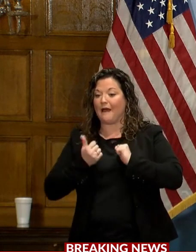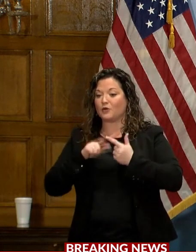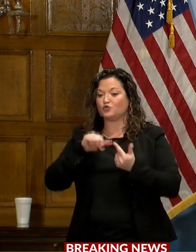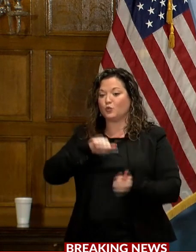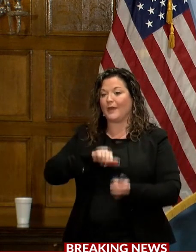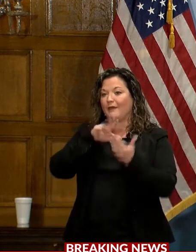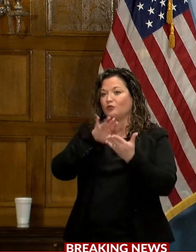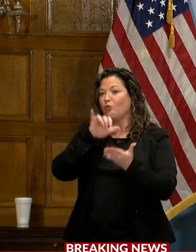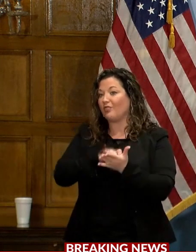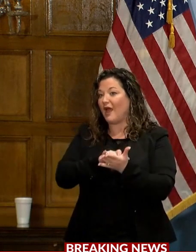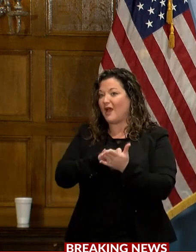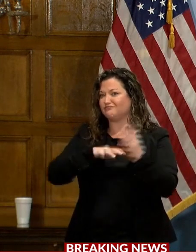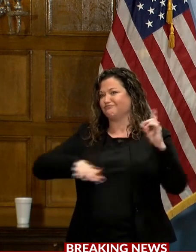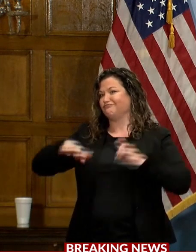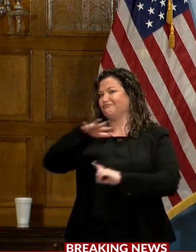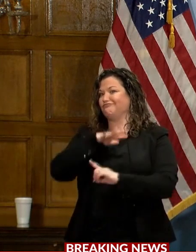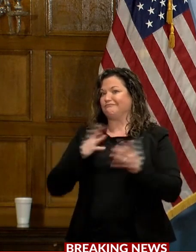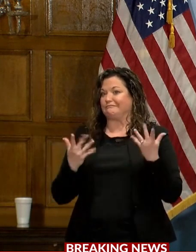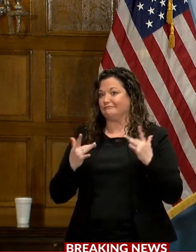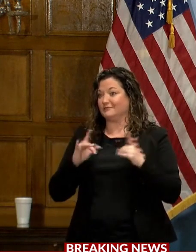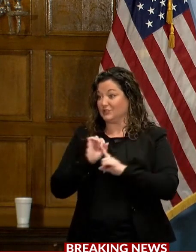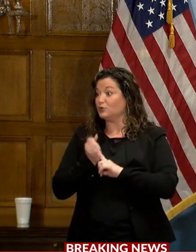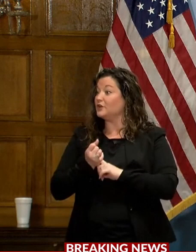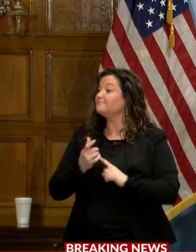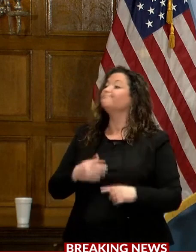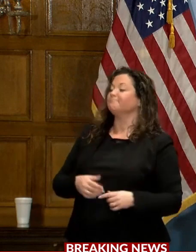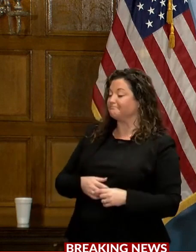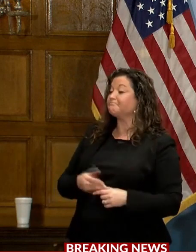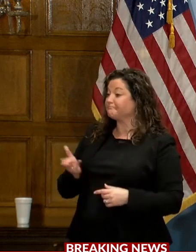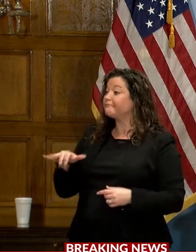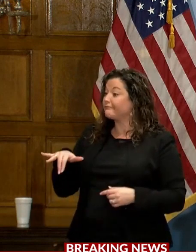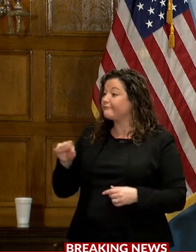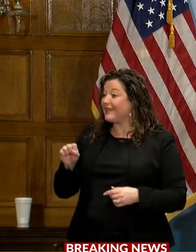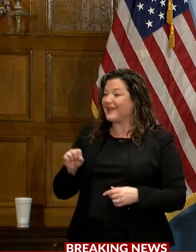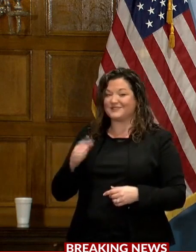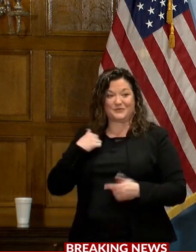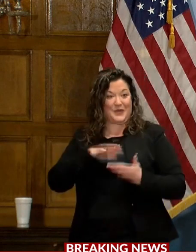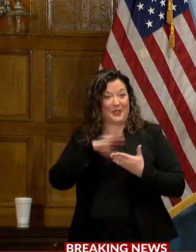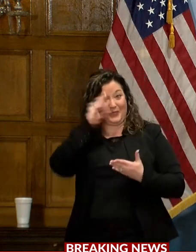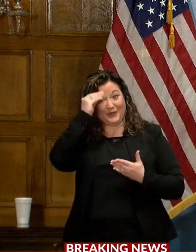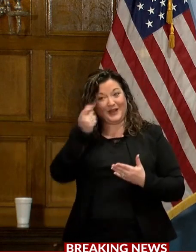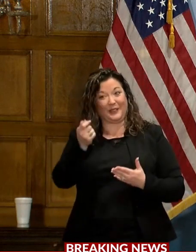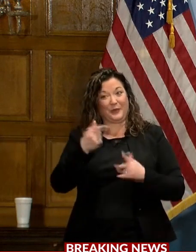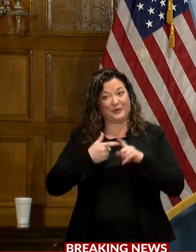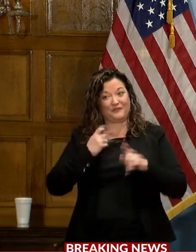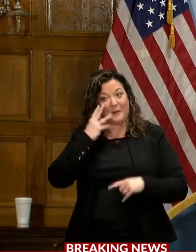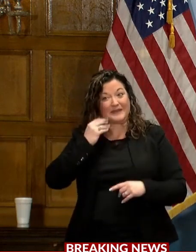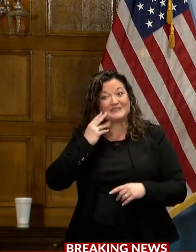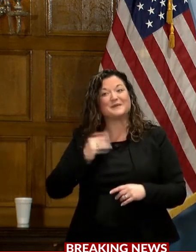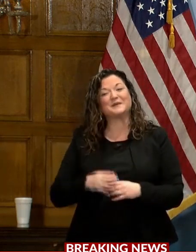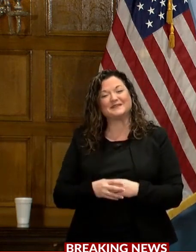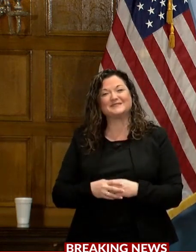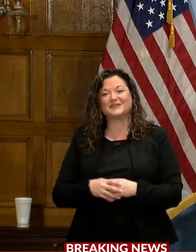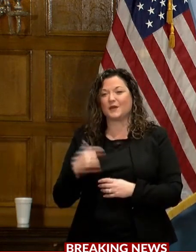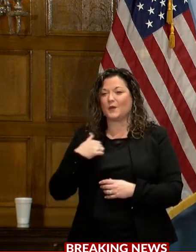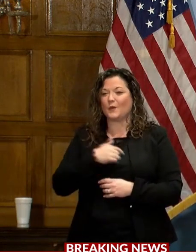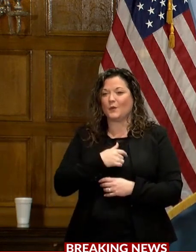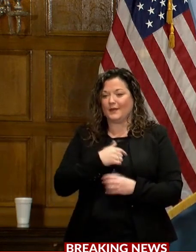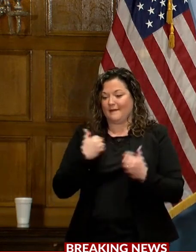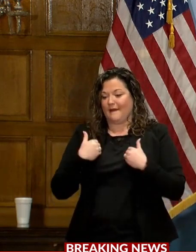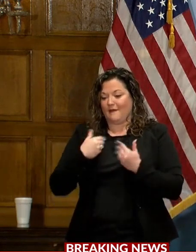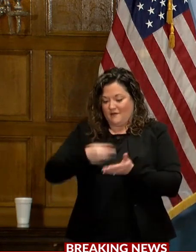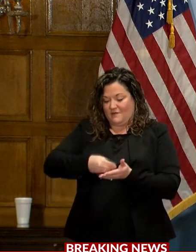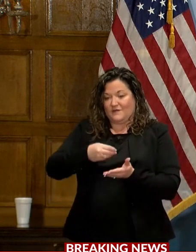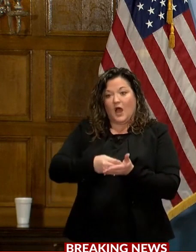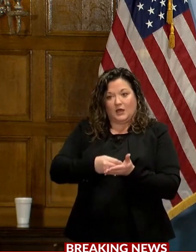whole dynamic? Yes, and we learn a little bit from experience as well. But we allocate those